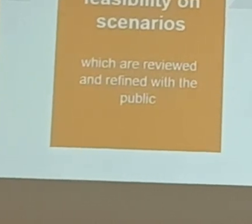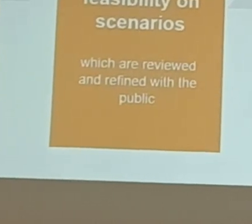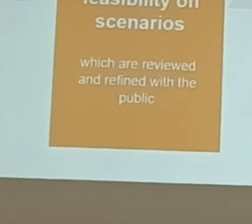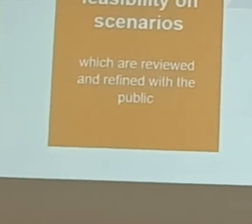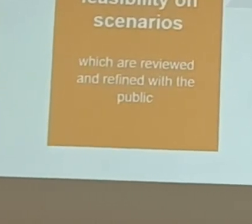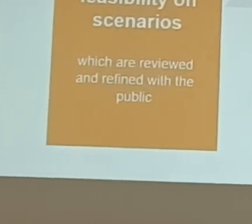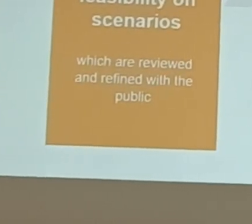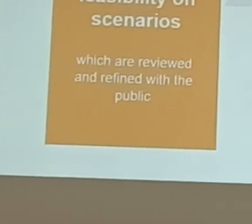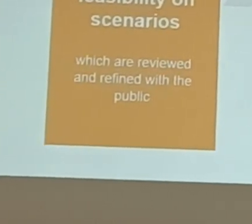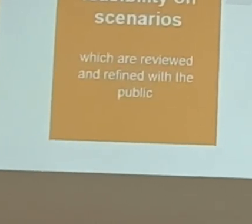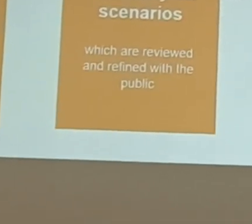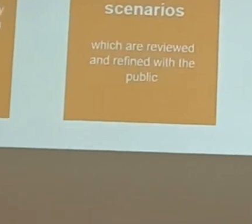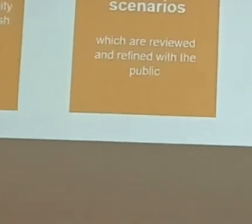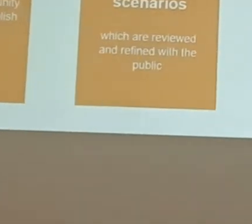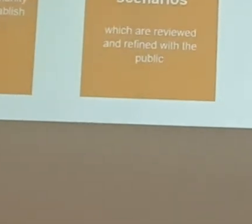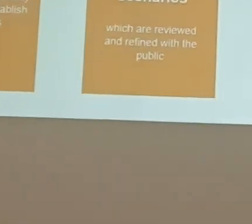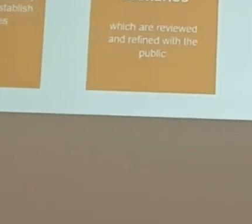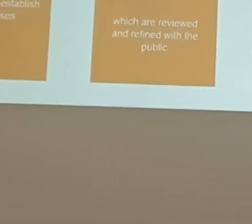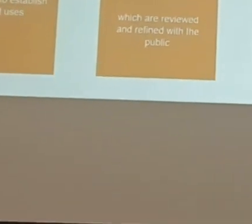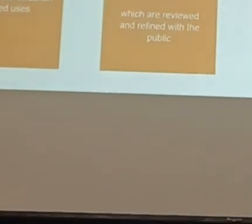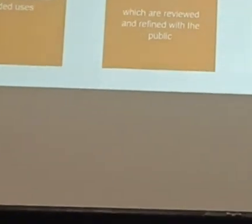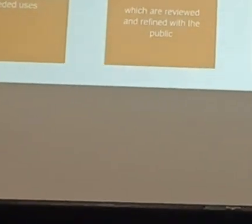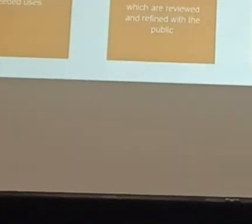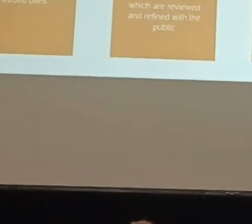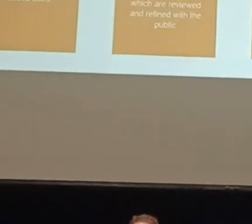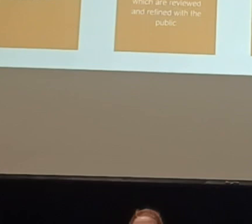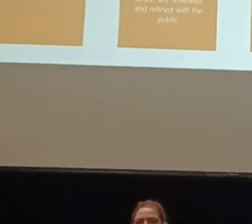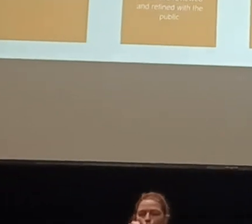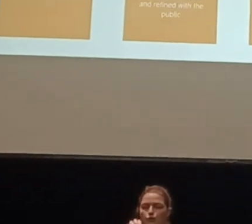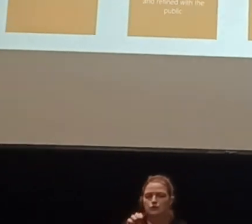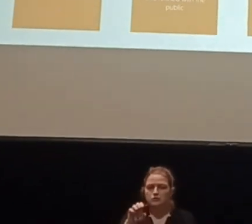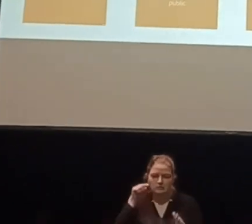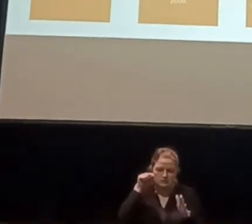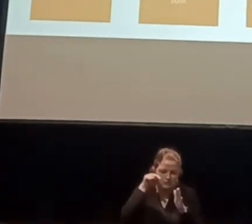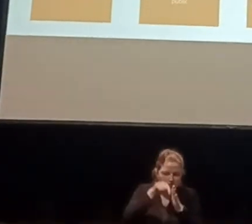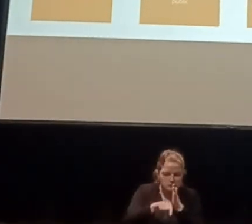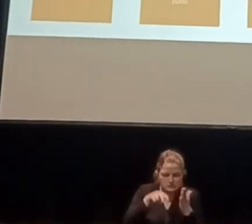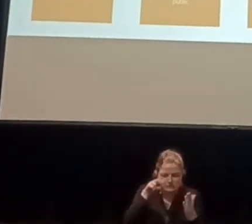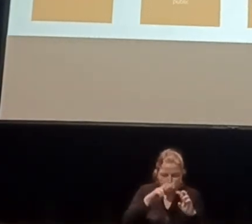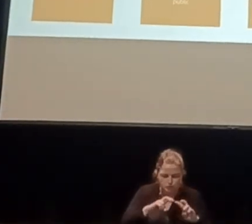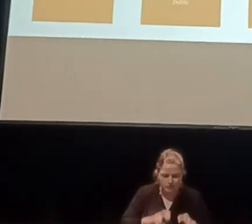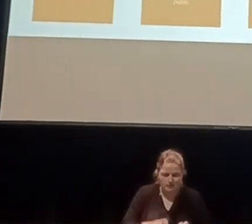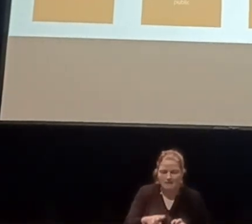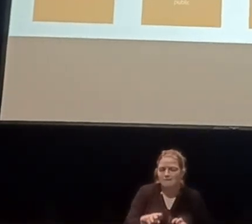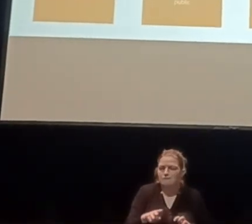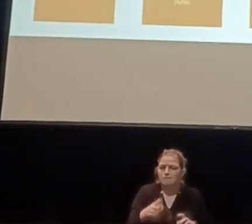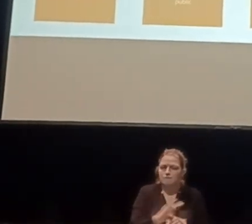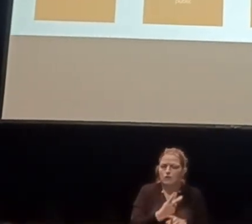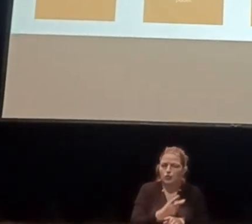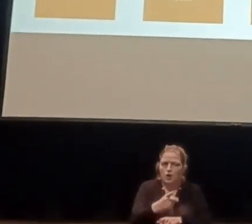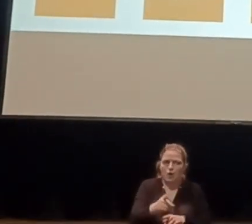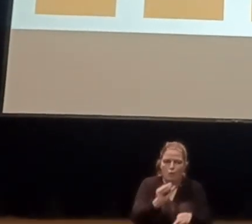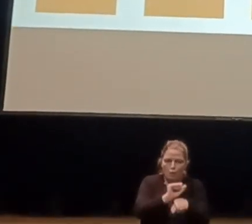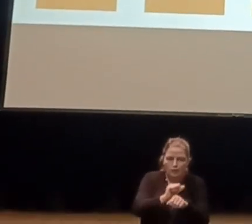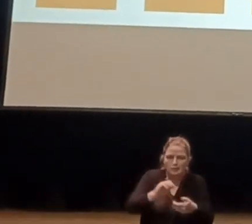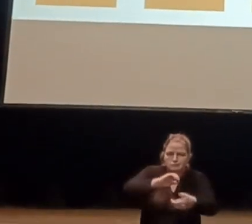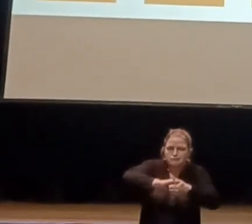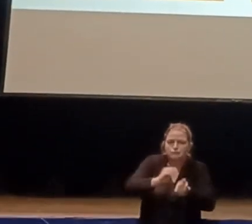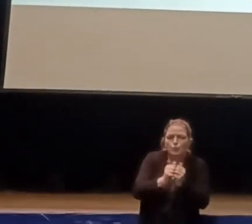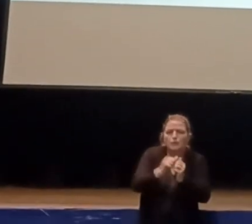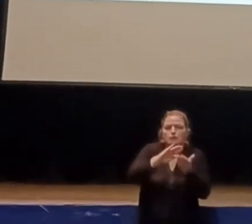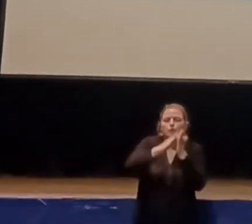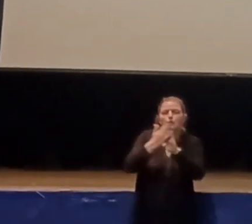next step in looking at these 8 acres in greater detail is digging further with the community, understanding